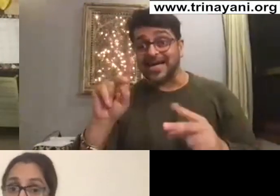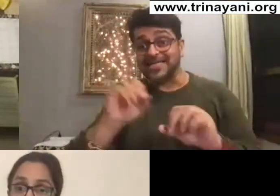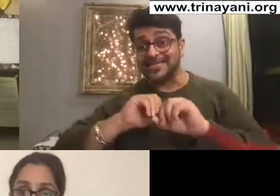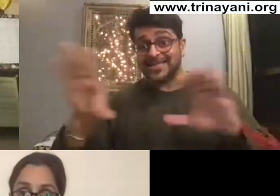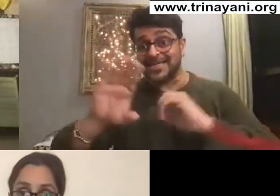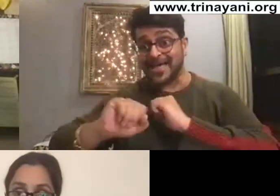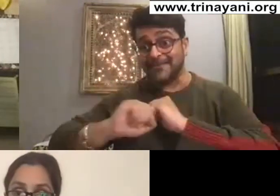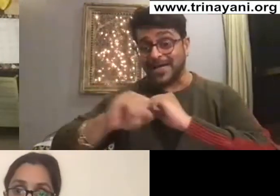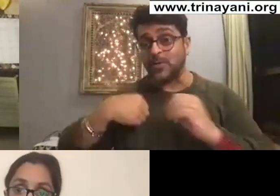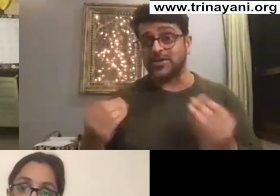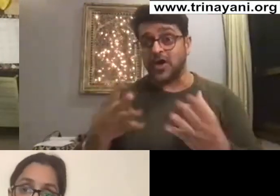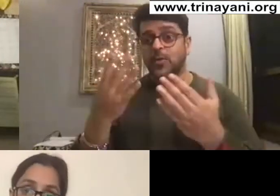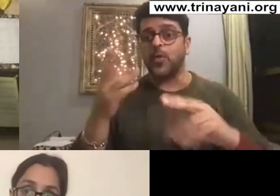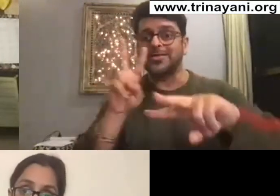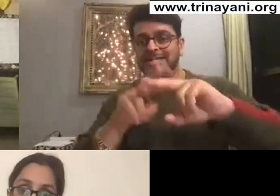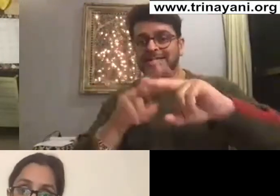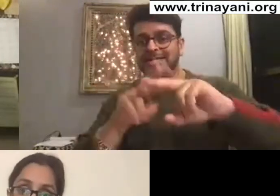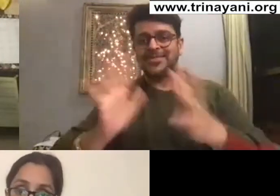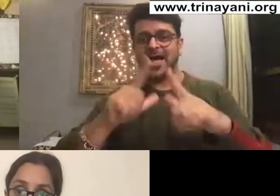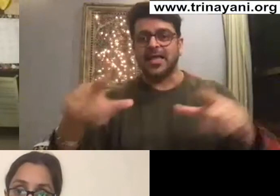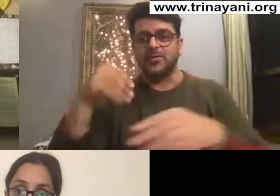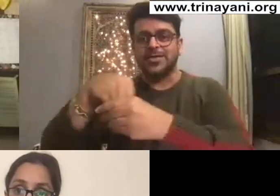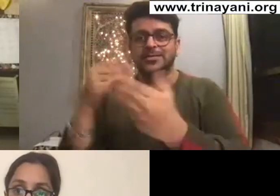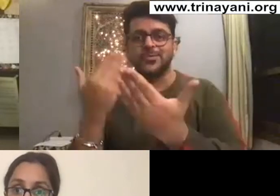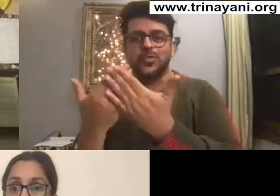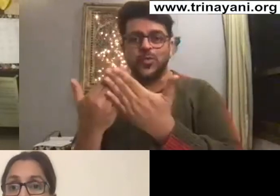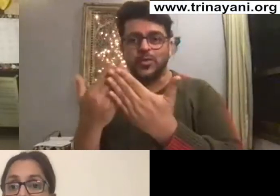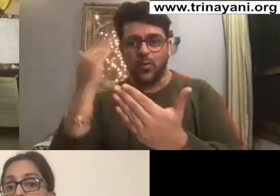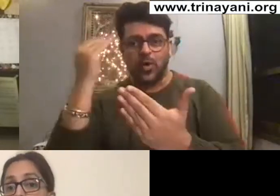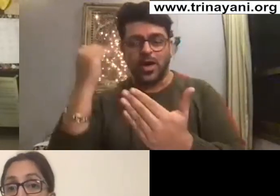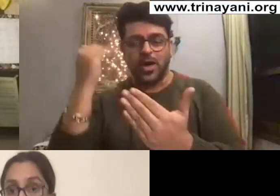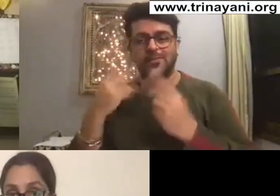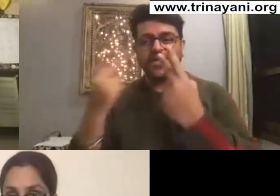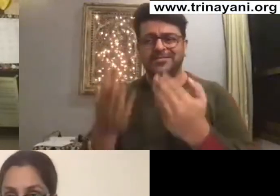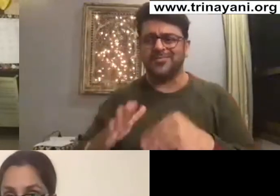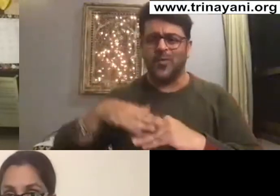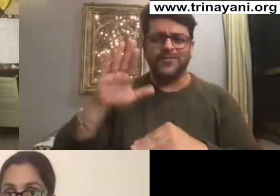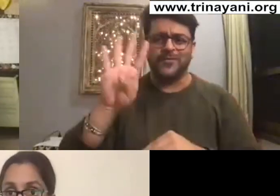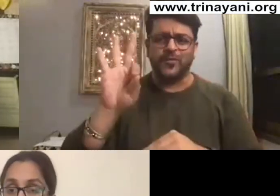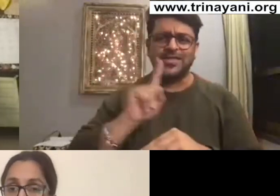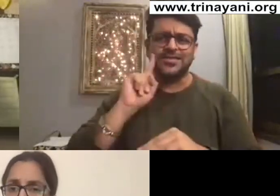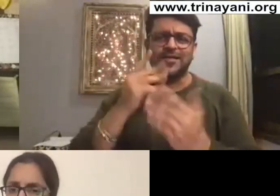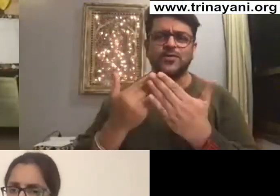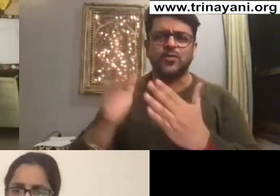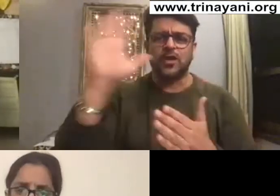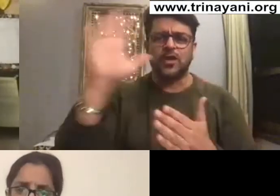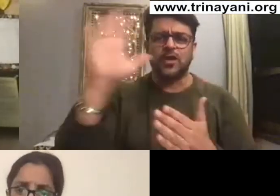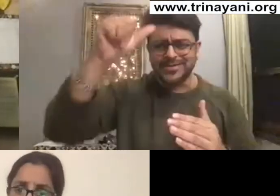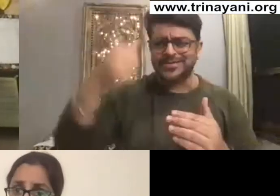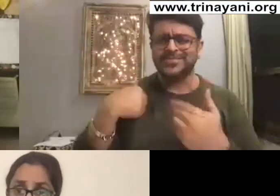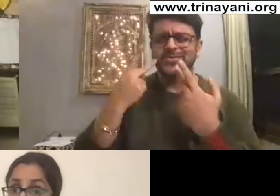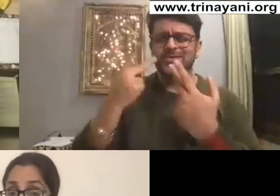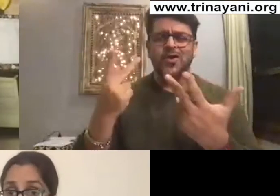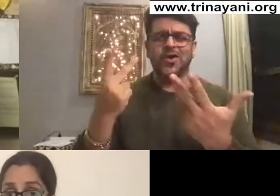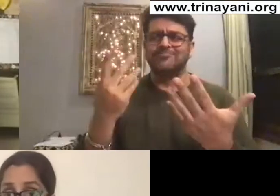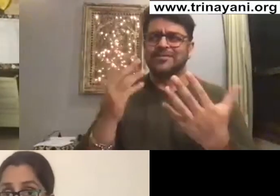actually see each other. And the second campaign that happened was hashtag sign language in schools. Because I had visited over